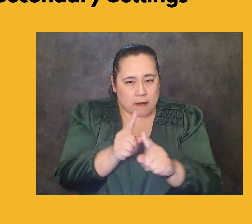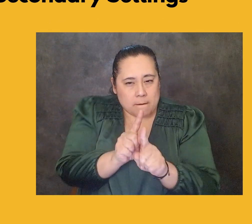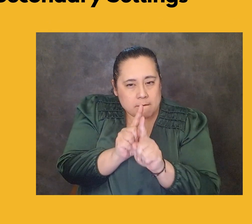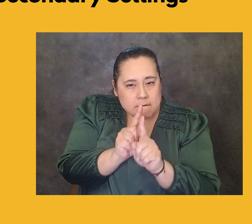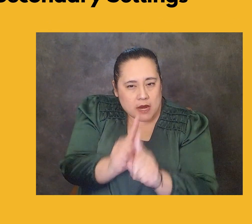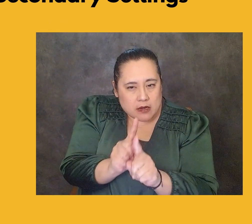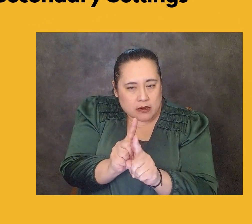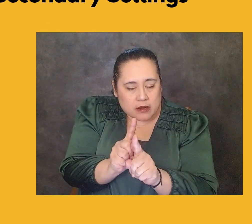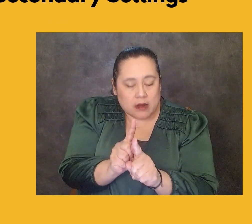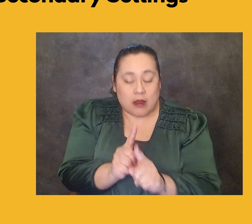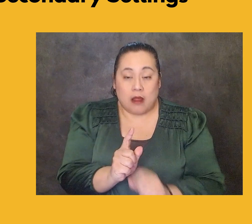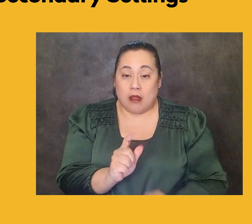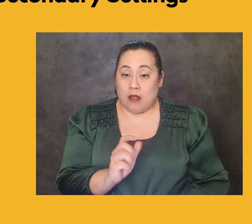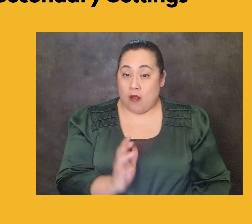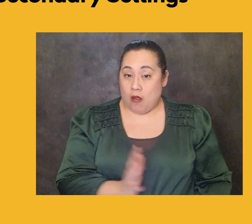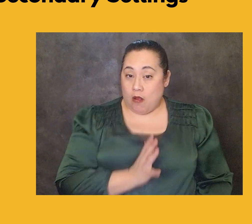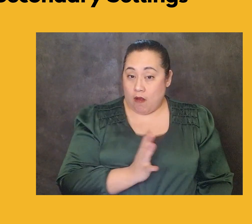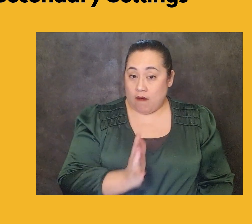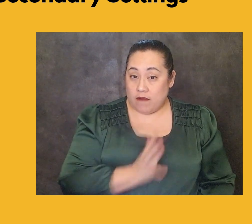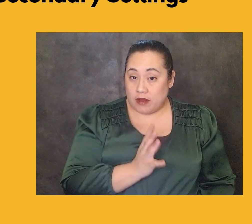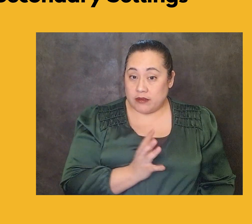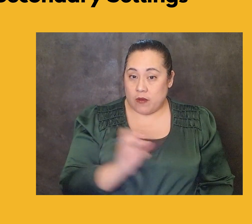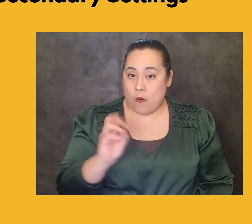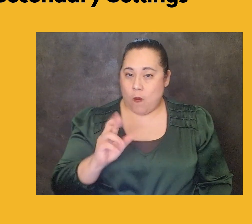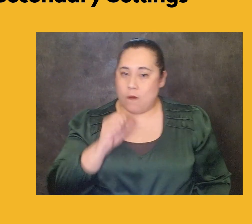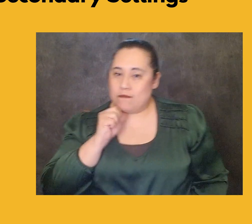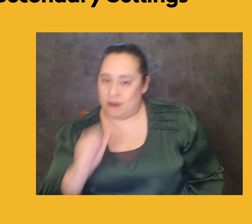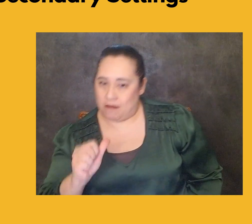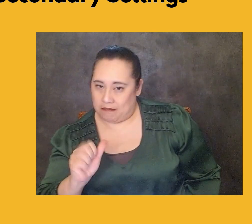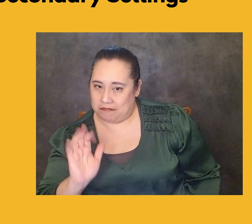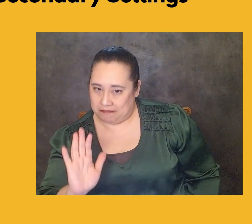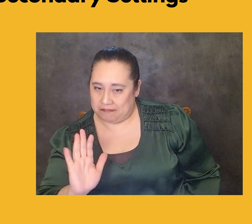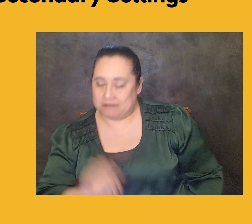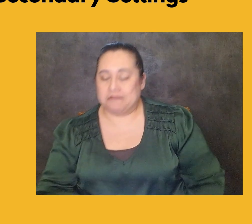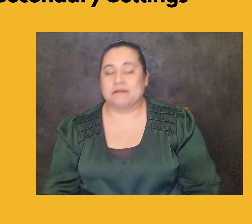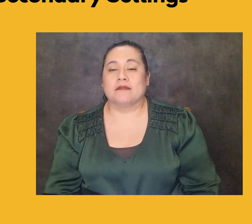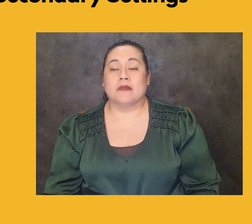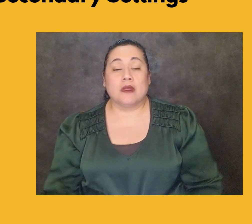mentoring, whether it be official or not.